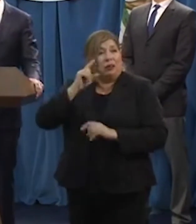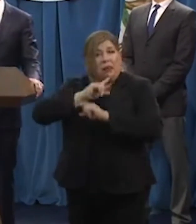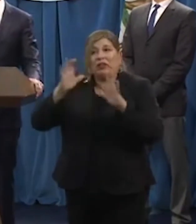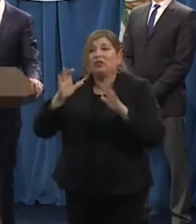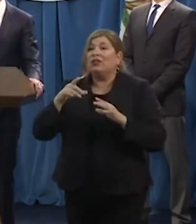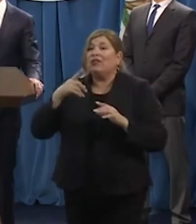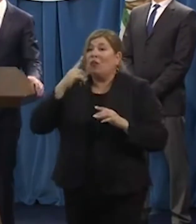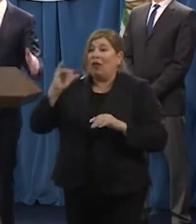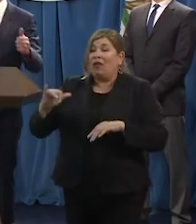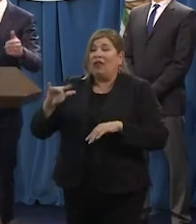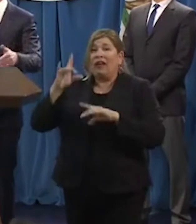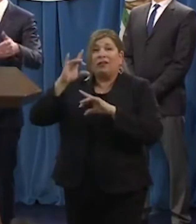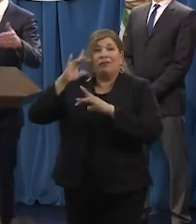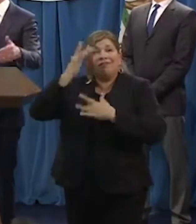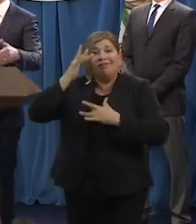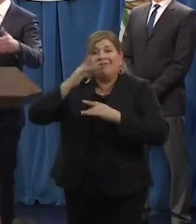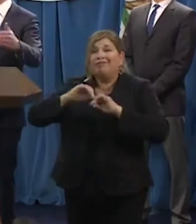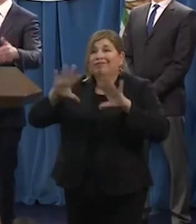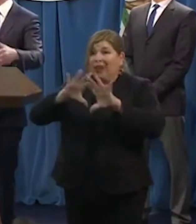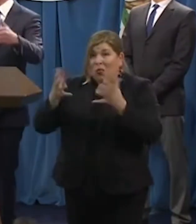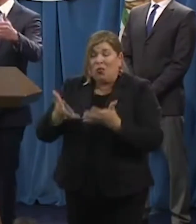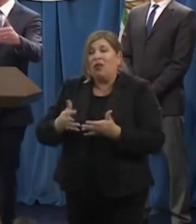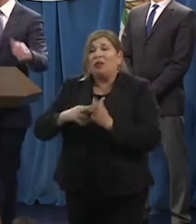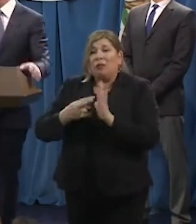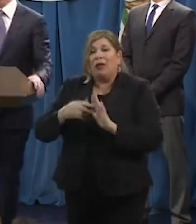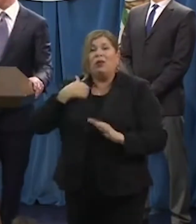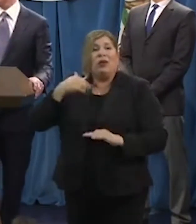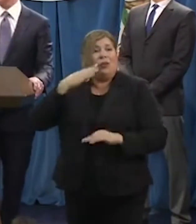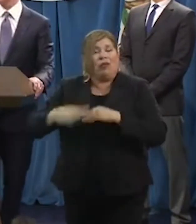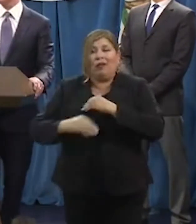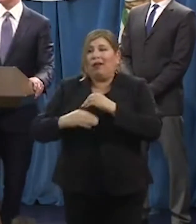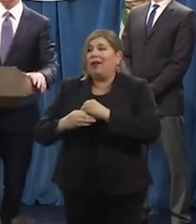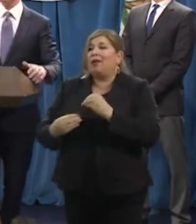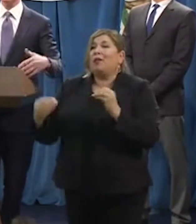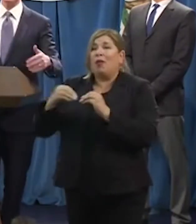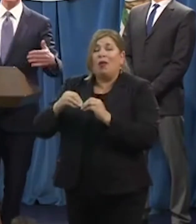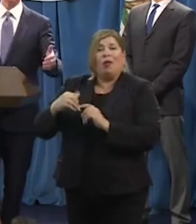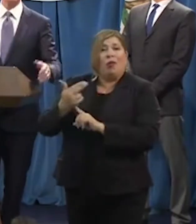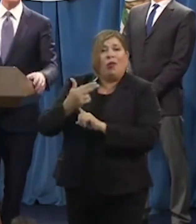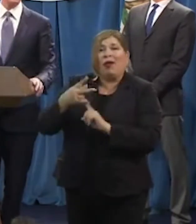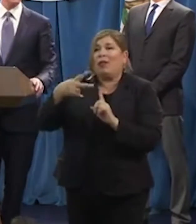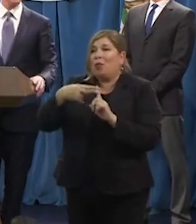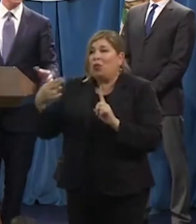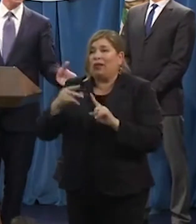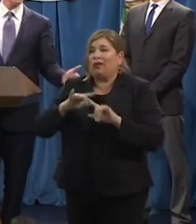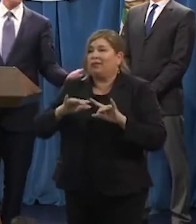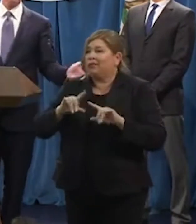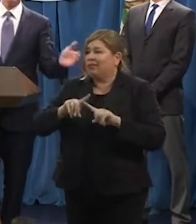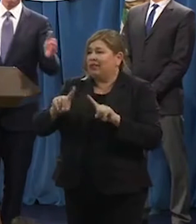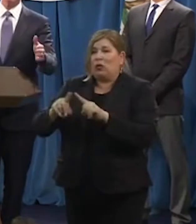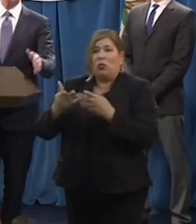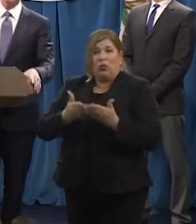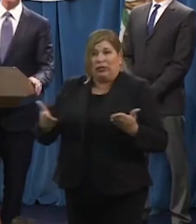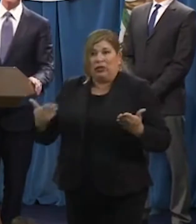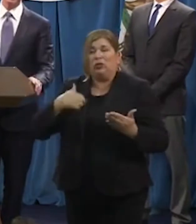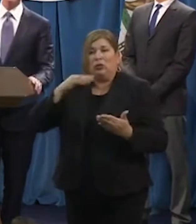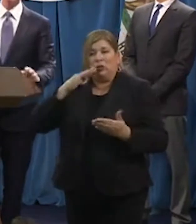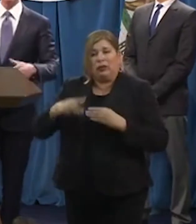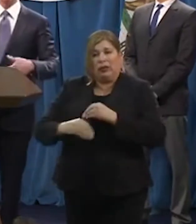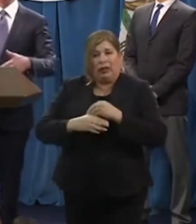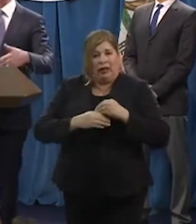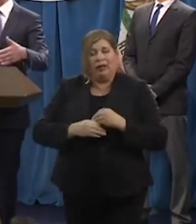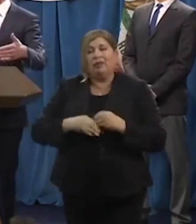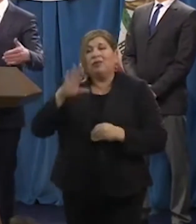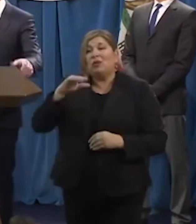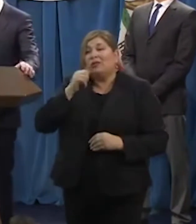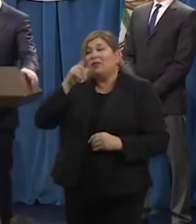additional assets, additional hotels, motels, other resources. We discussed a few days ago my proclamation of a state of